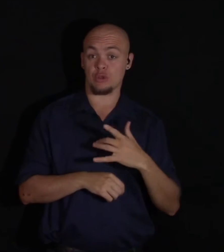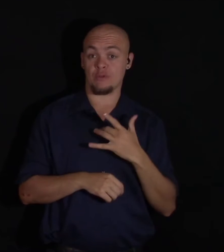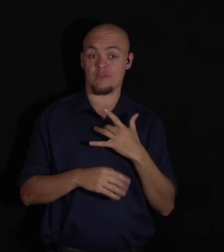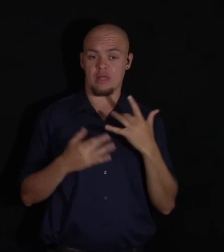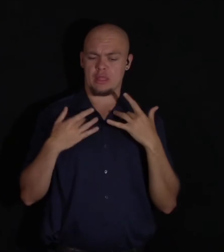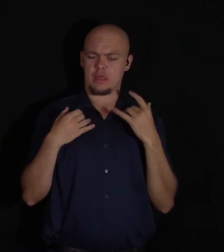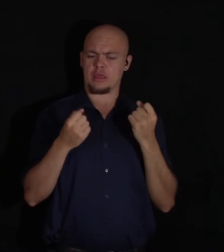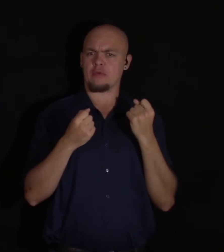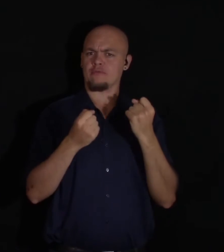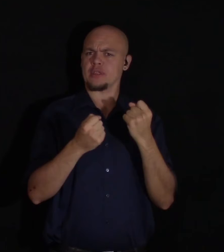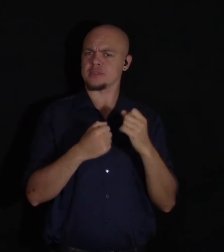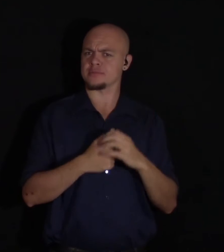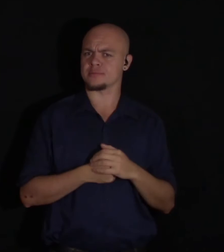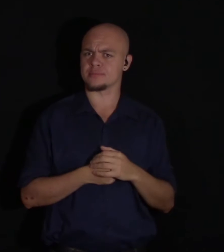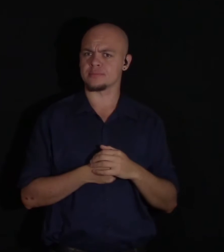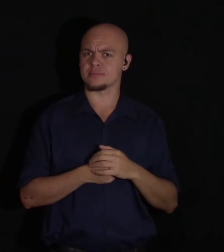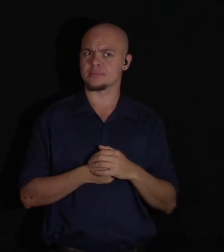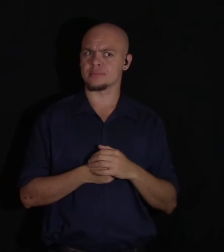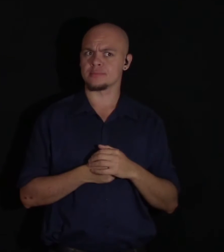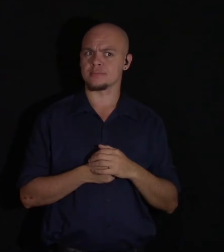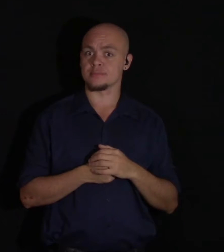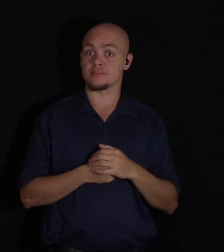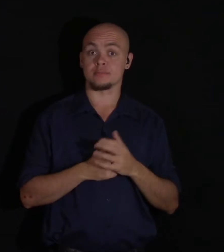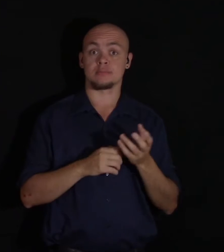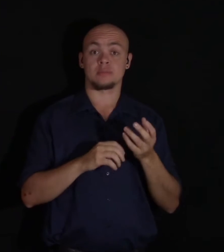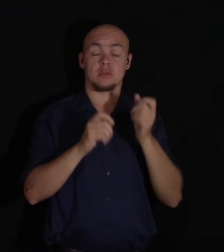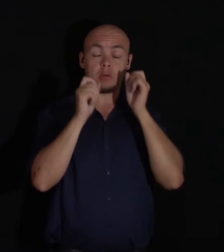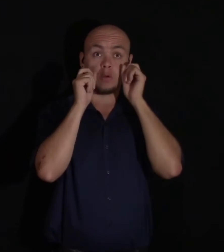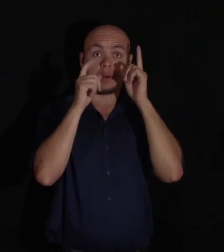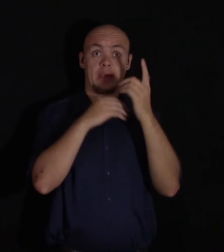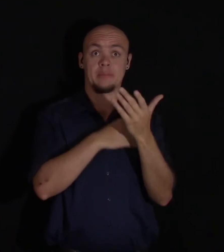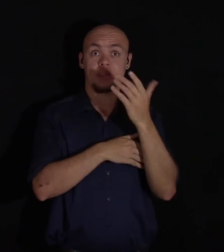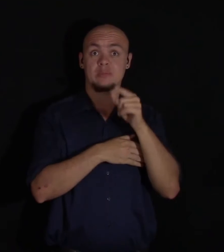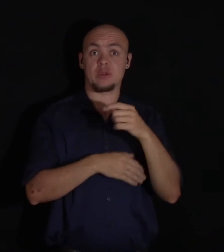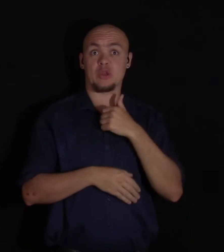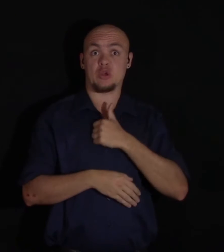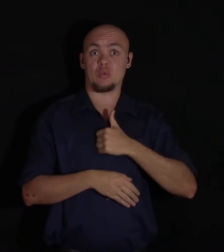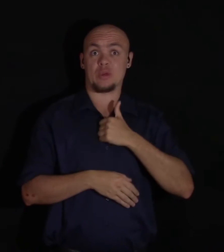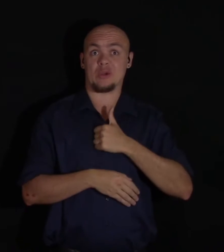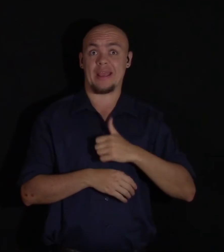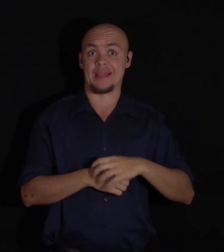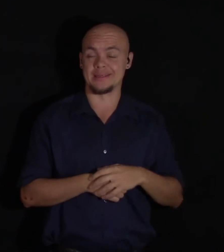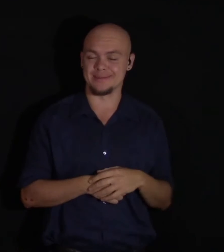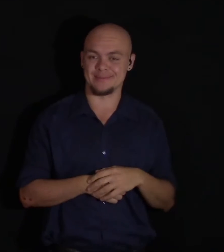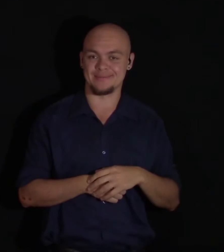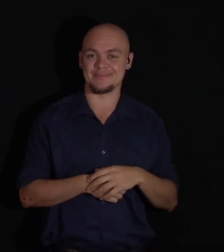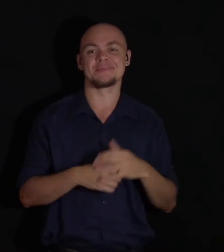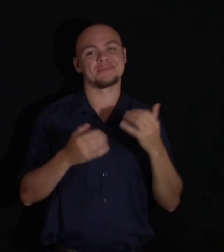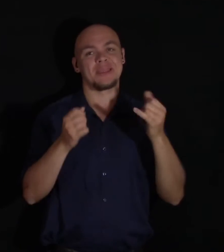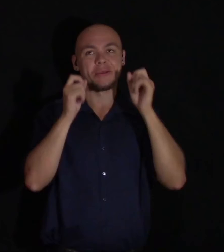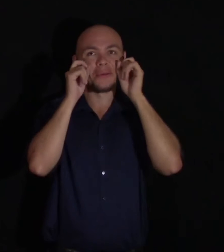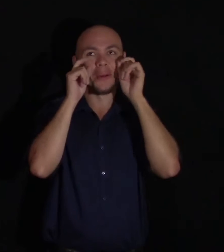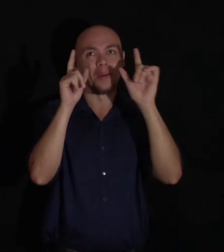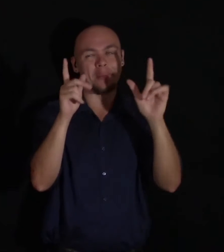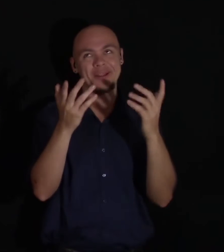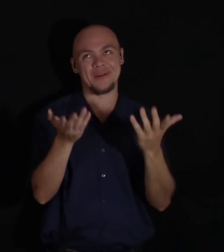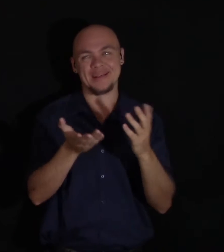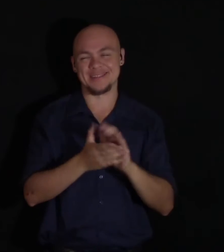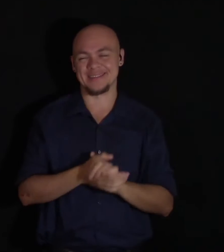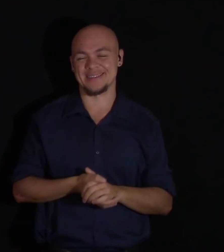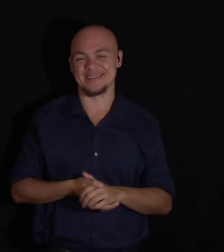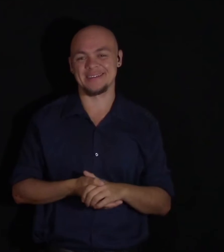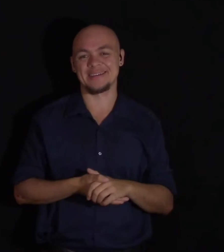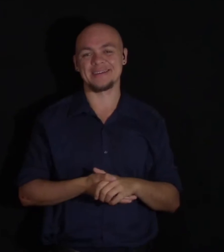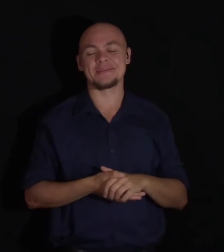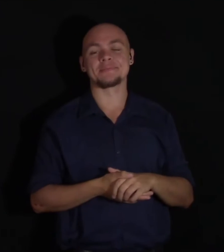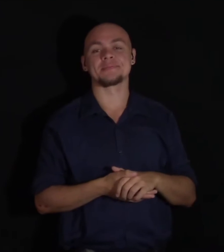confident? Are you having regrets about getting up this morning? Now you can open your eyes.